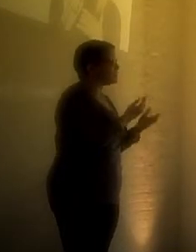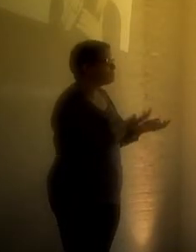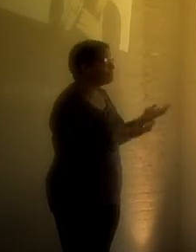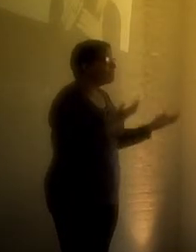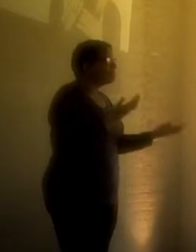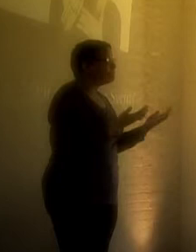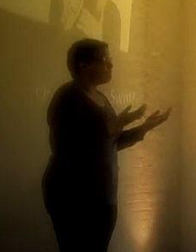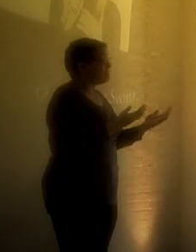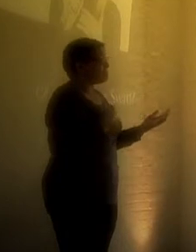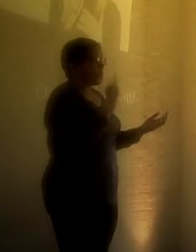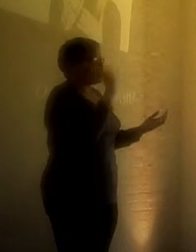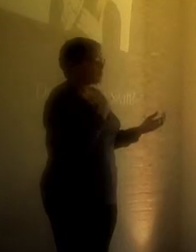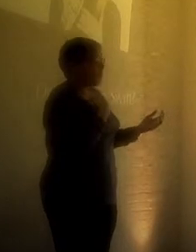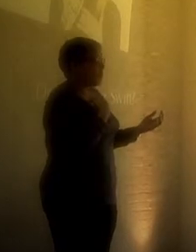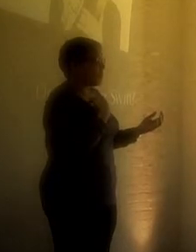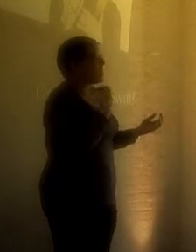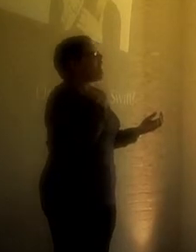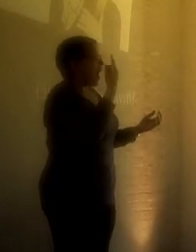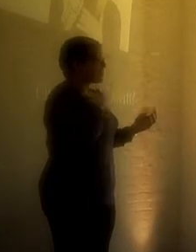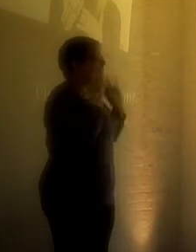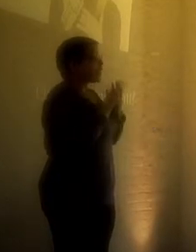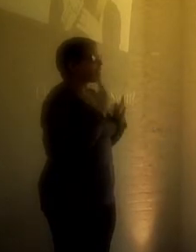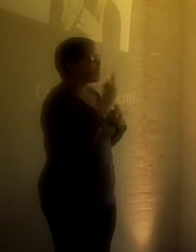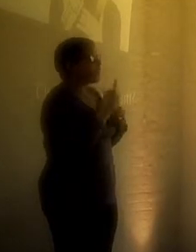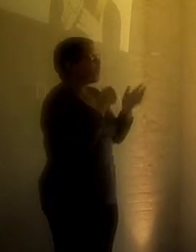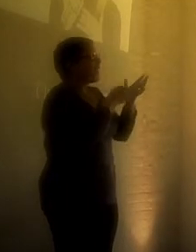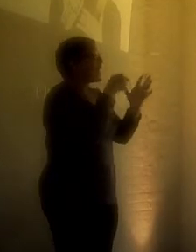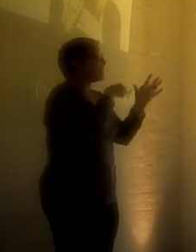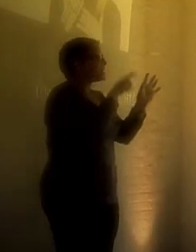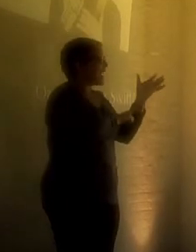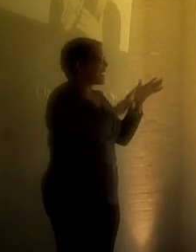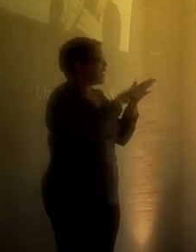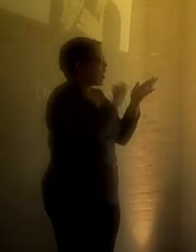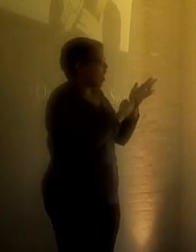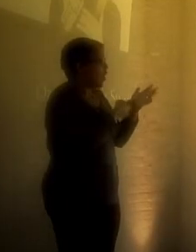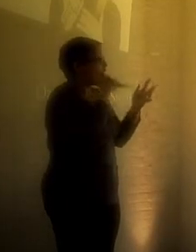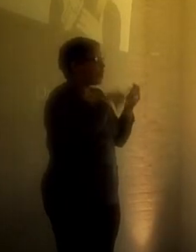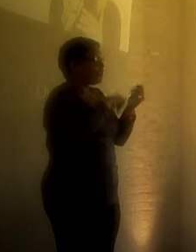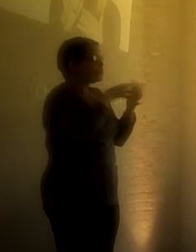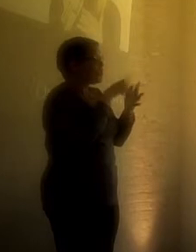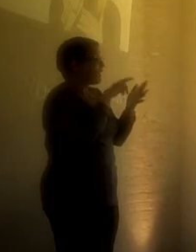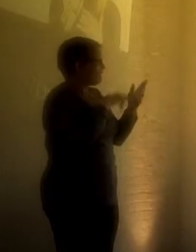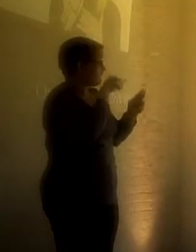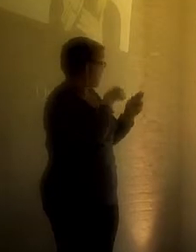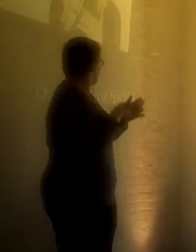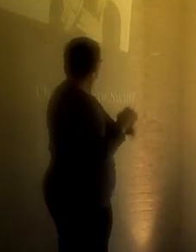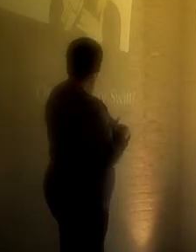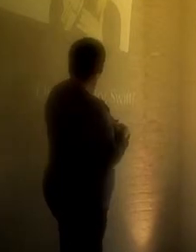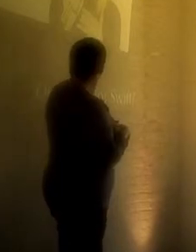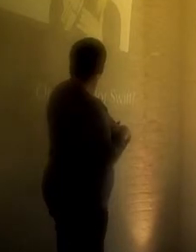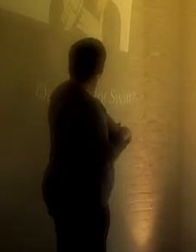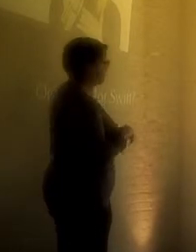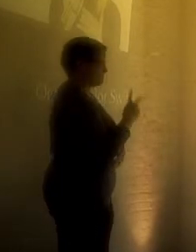money, no, he's not. Is it, in fact, Taylor Swift? And I'm going to put to you today that actually, yes, it is Taylor Swift. In fact, they